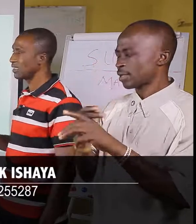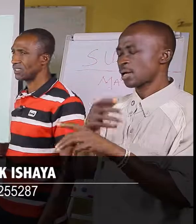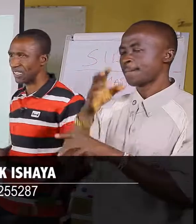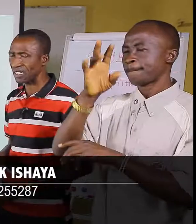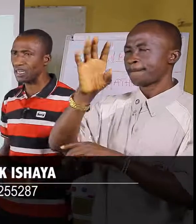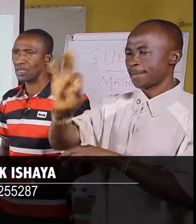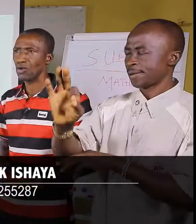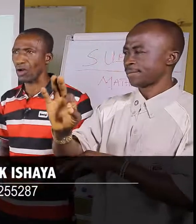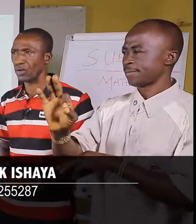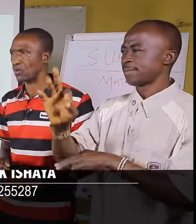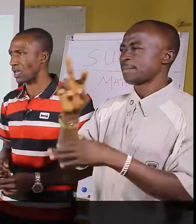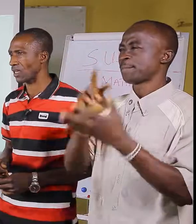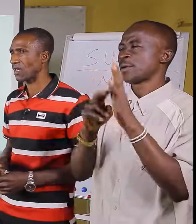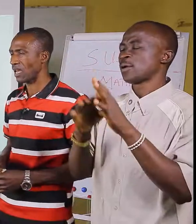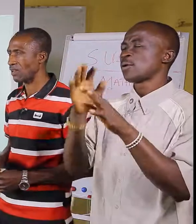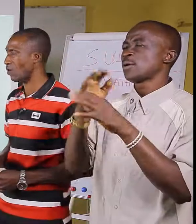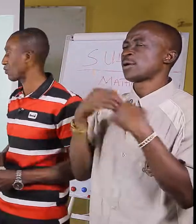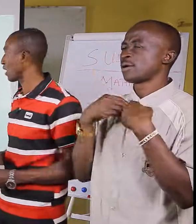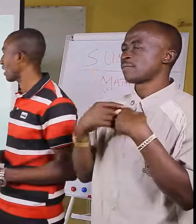11, certainly you are going to get